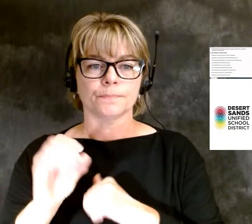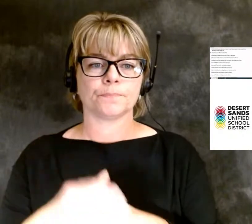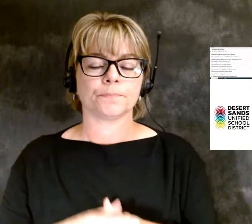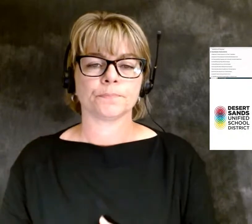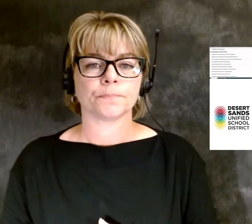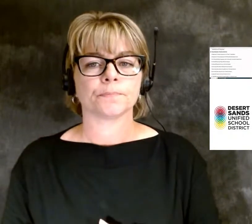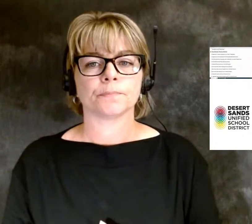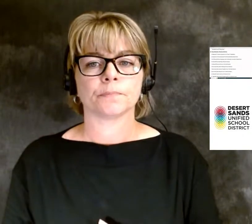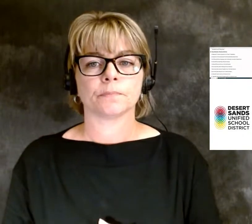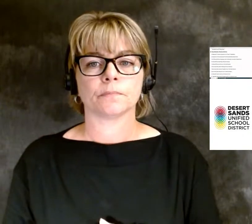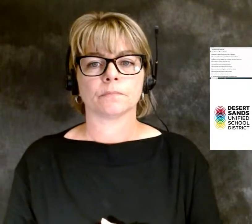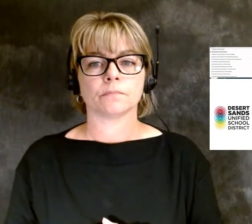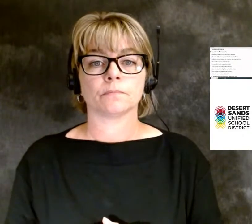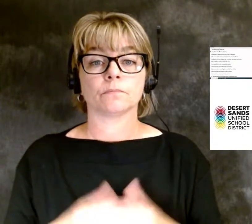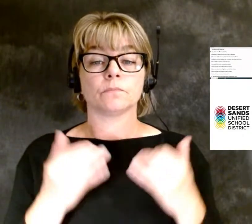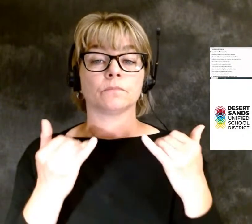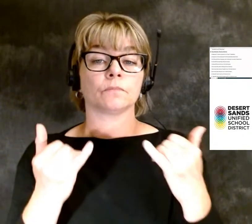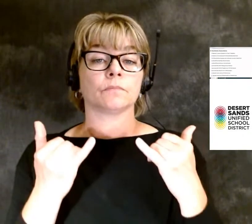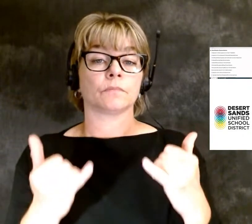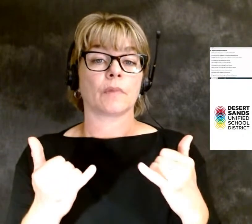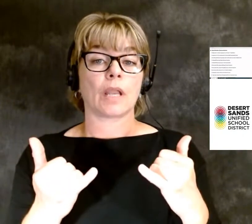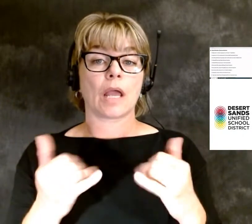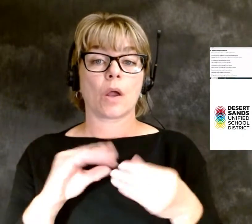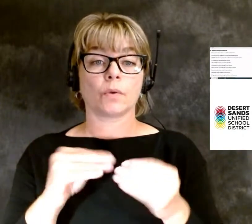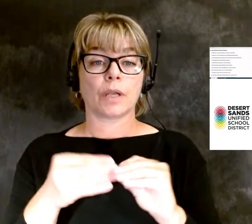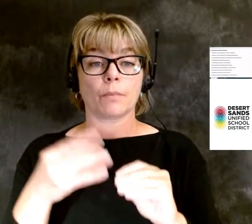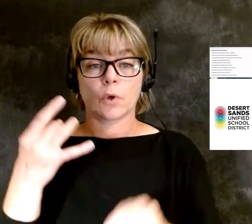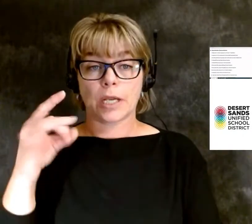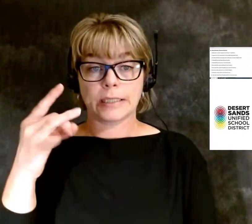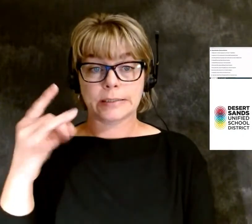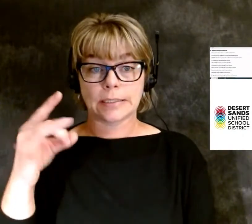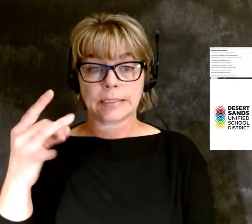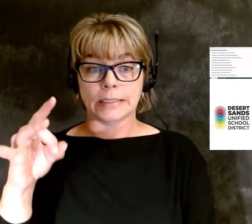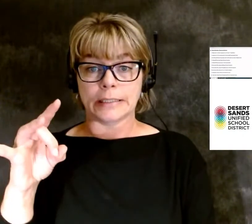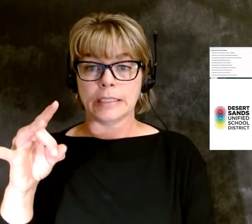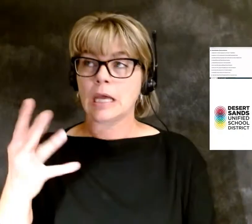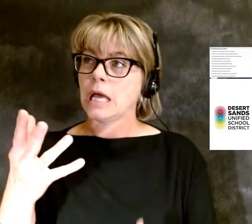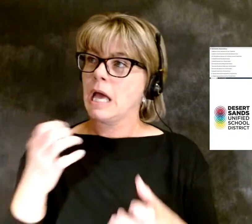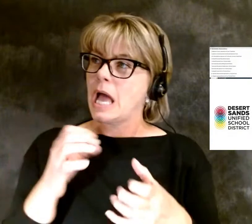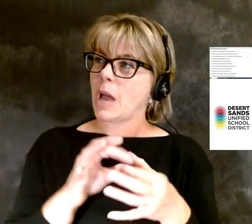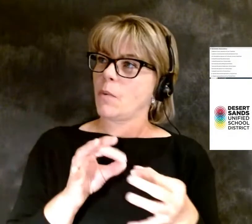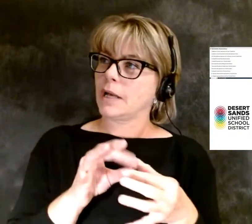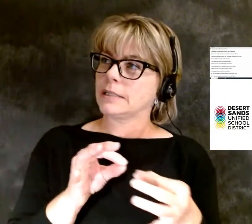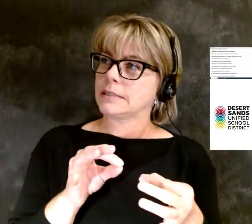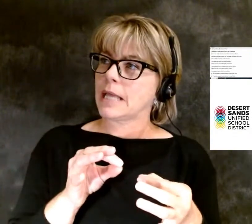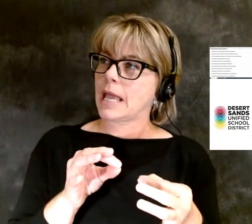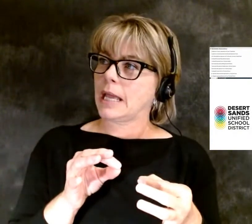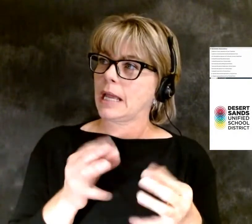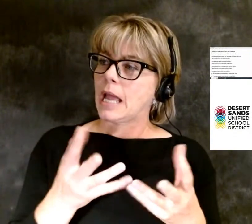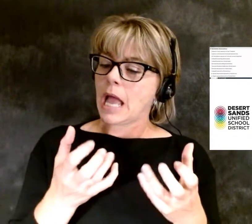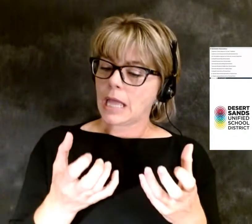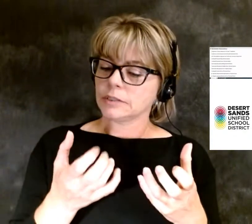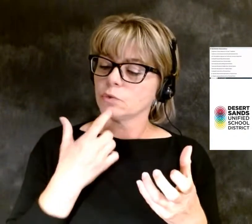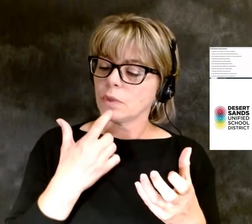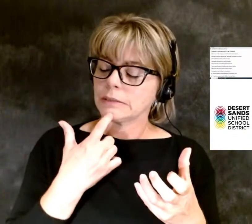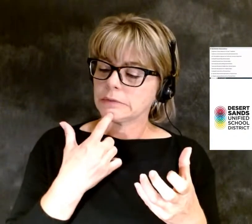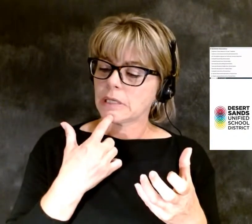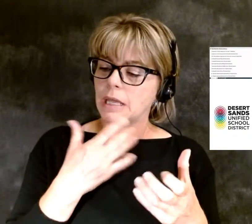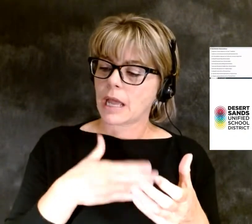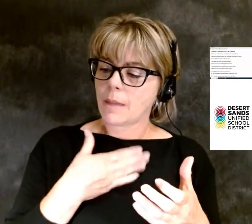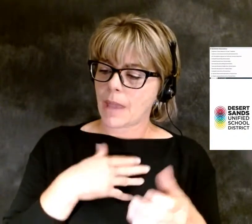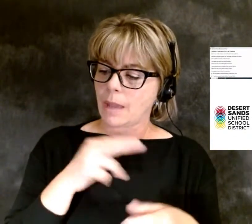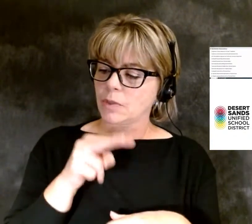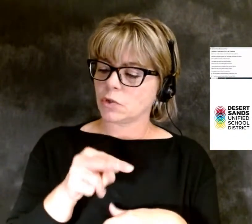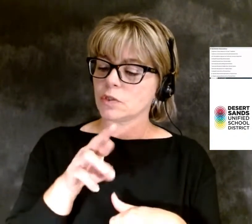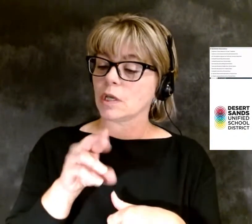Okay, and now we're on to number 18. I want to say on that part before you say, I'm glad to see that Roosevelt